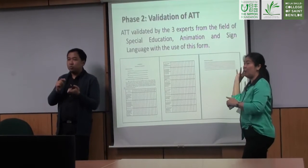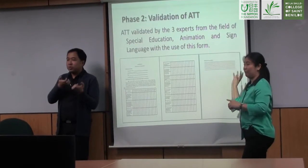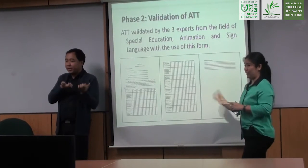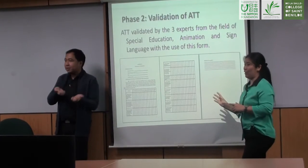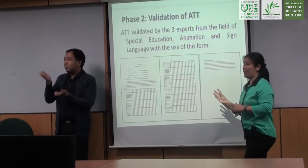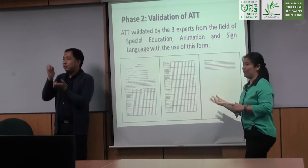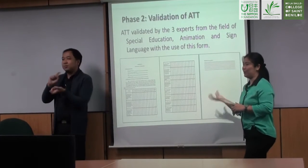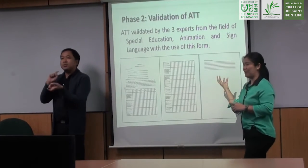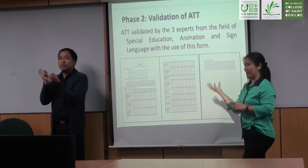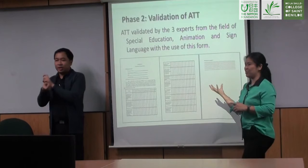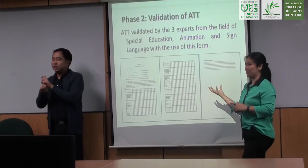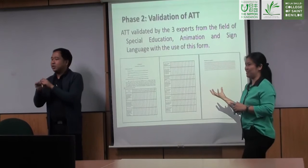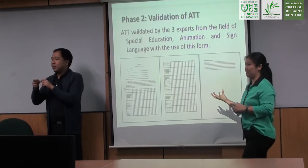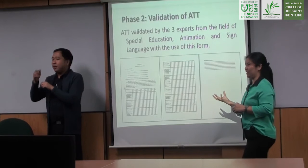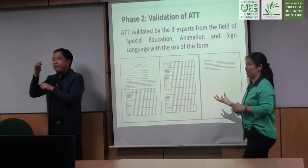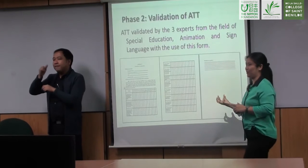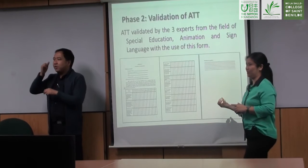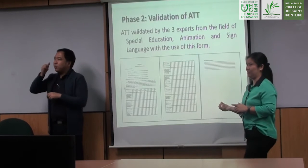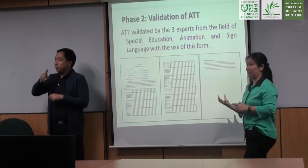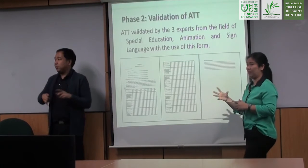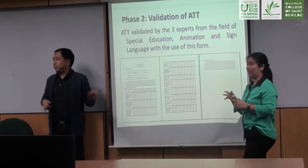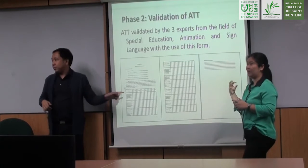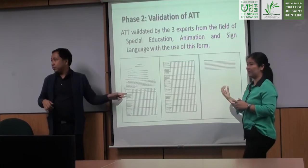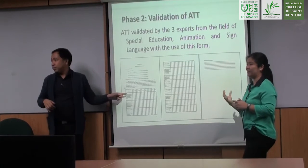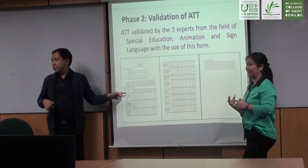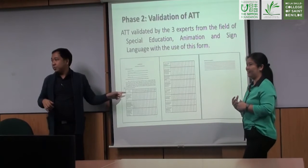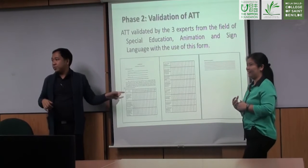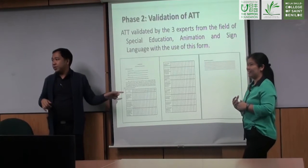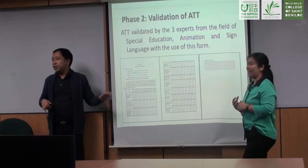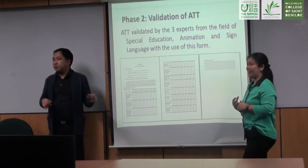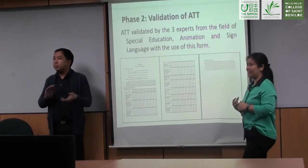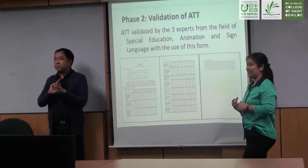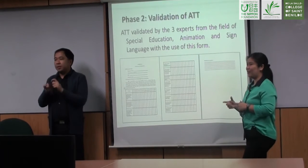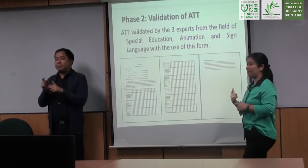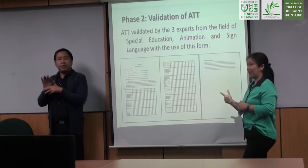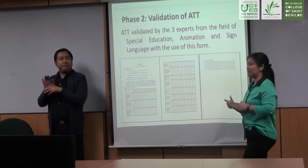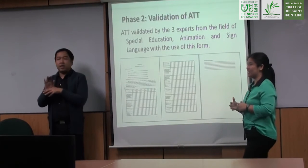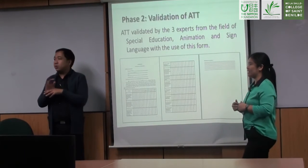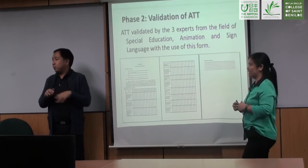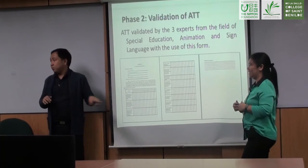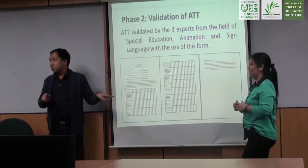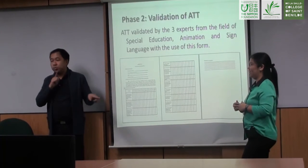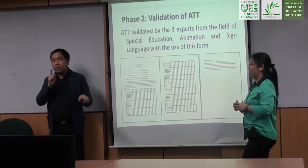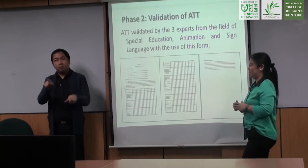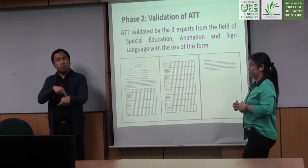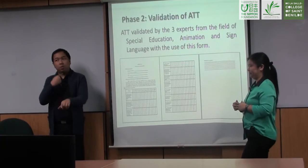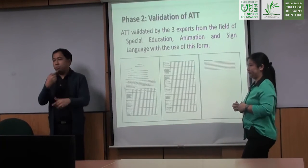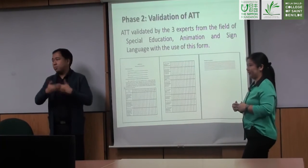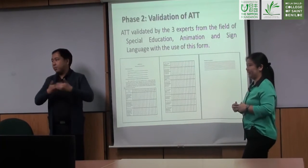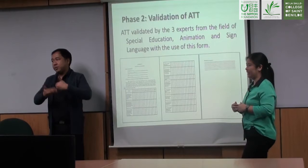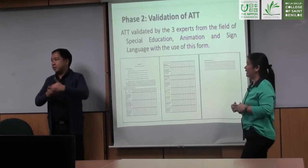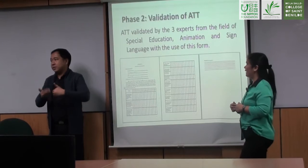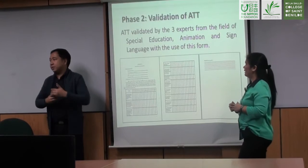a video. Doon pa lang siya magiging video. And then I learned, yeah, it's a long process.